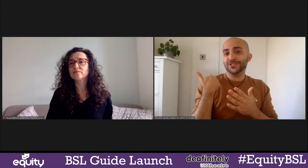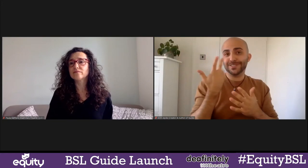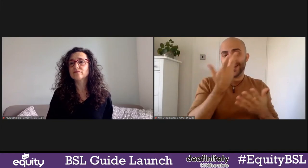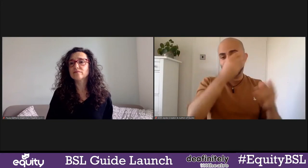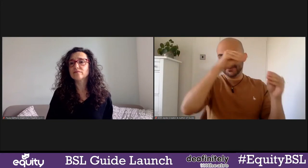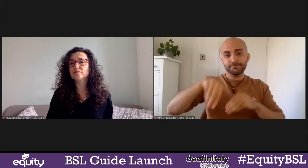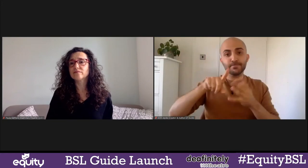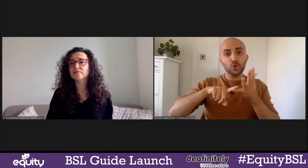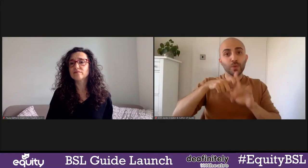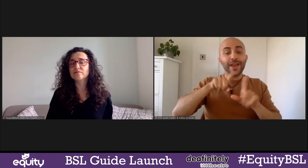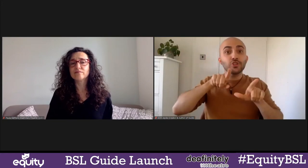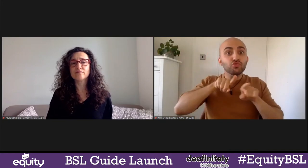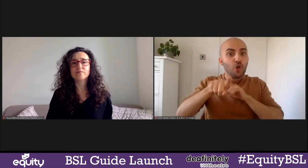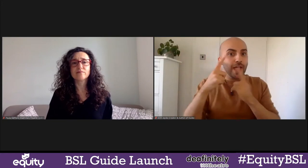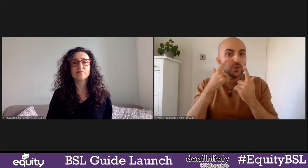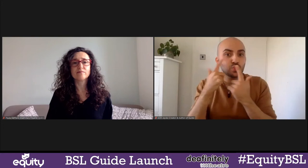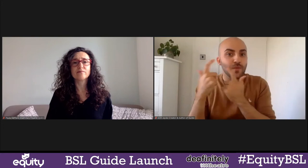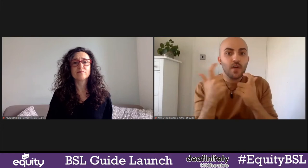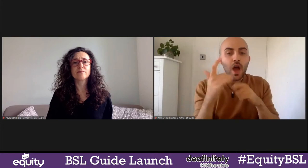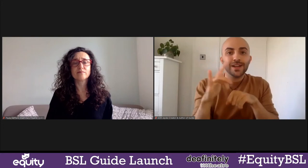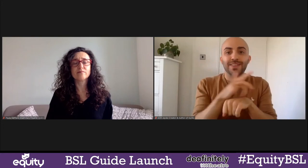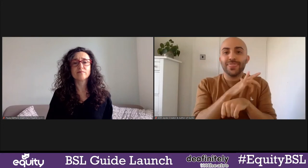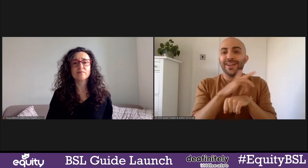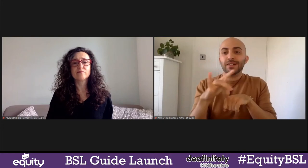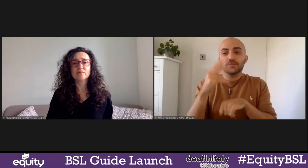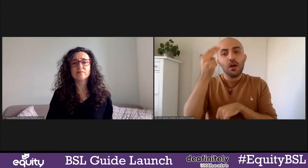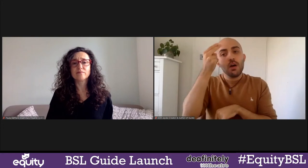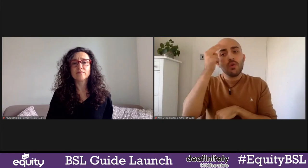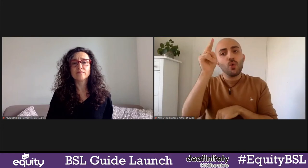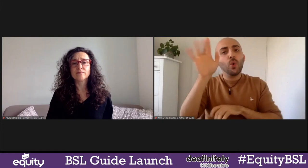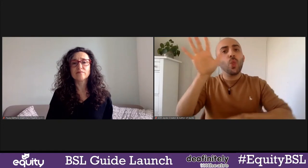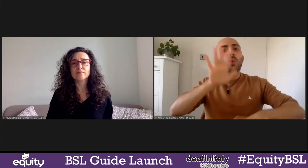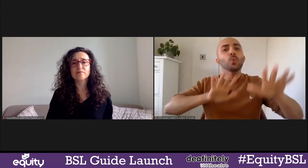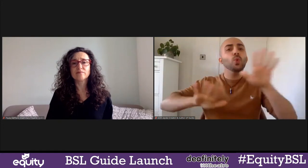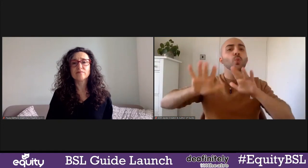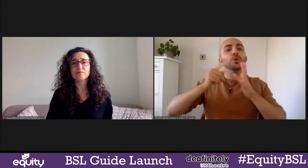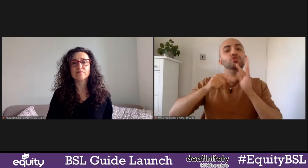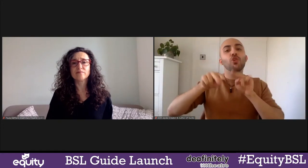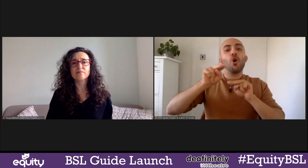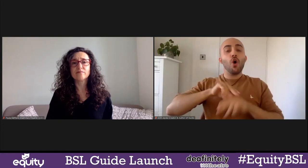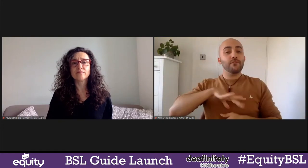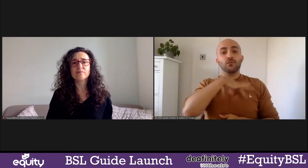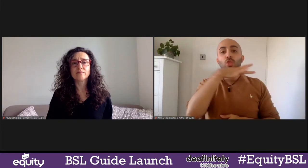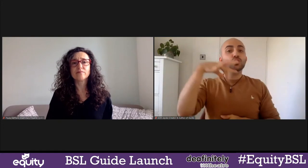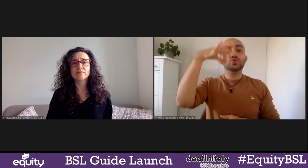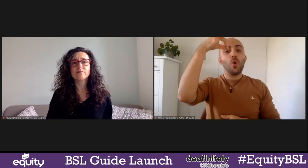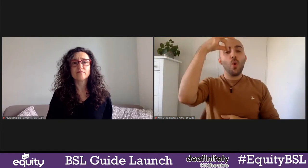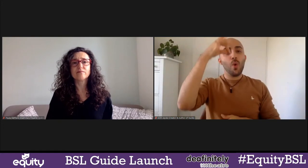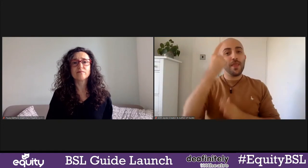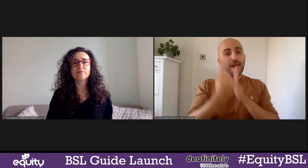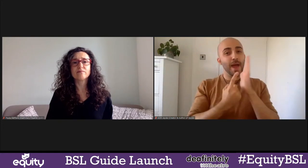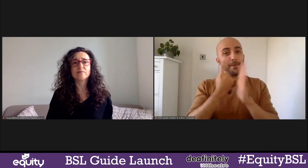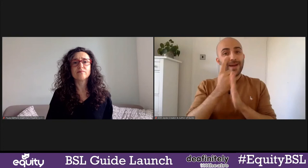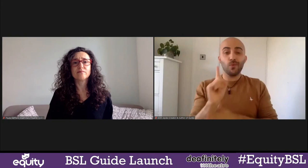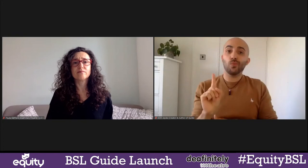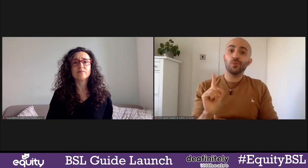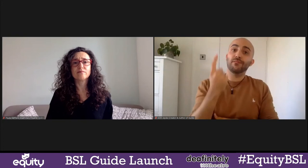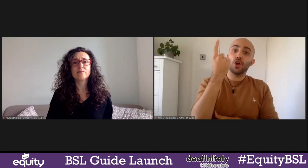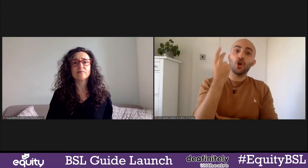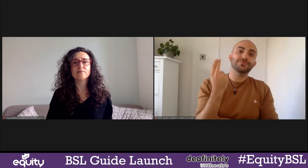play that was originated in America, and they're looking for a theatre to perform it called Movements of the